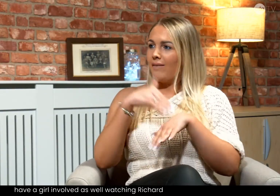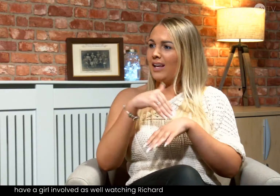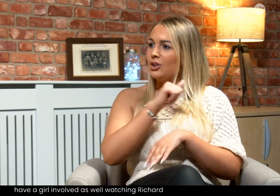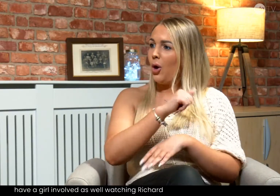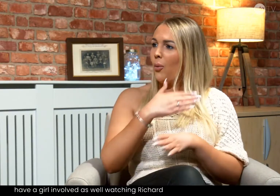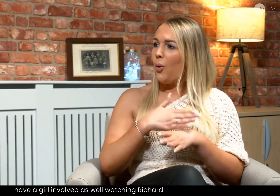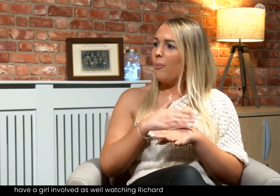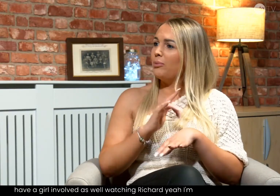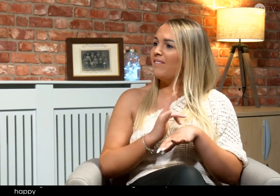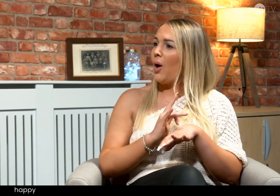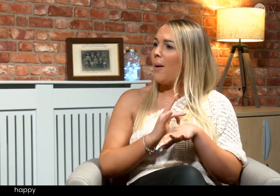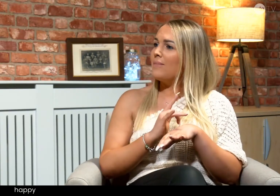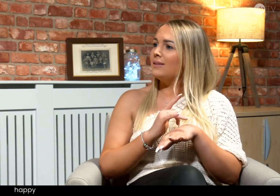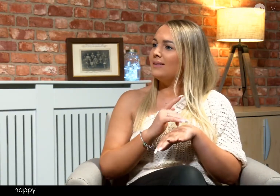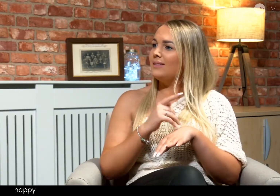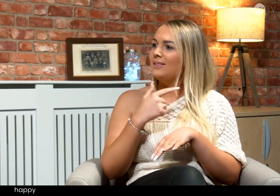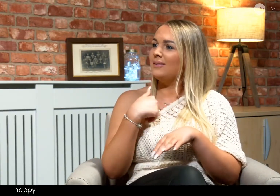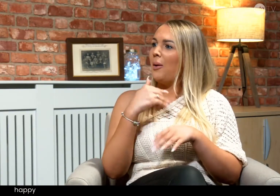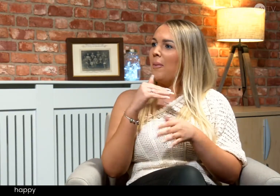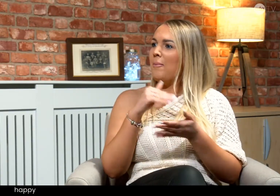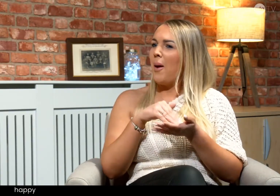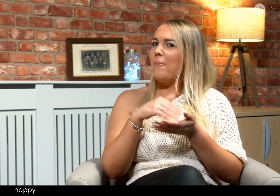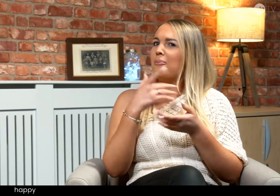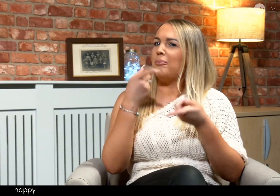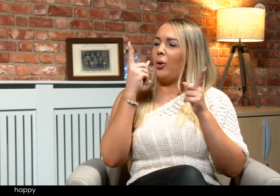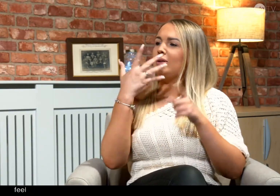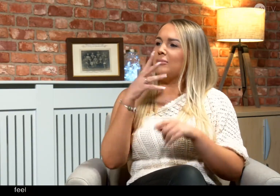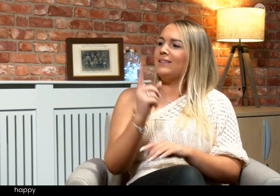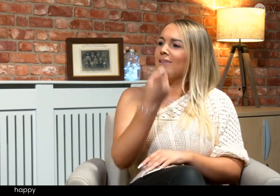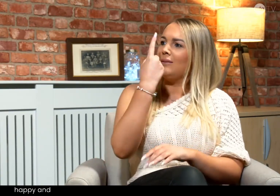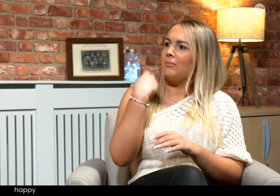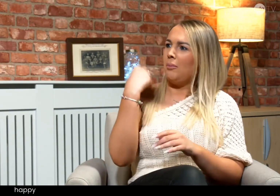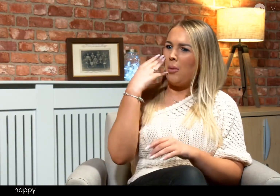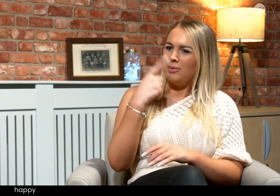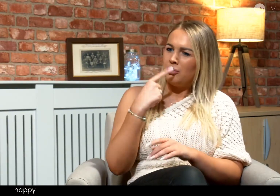She had to just get on with everything. And it affected my mum because she's a performer.